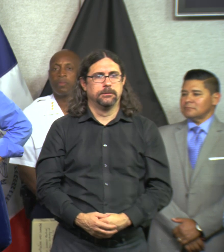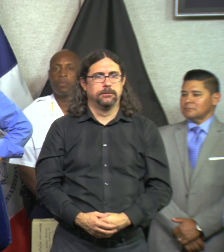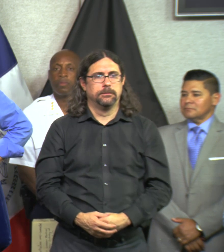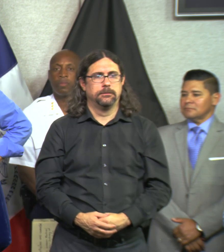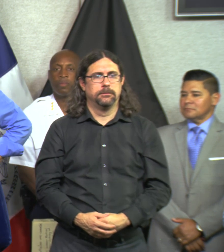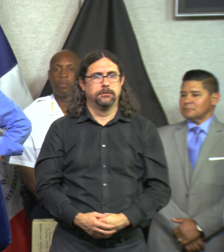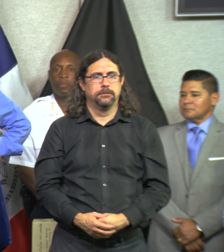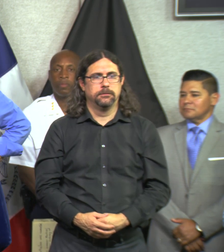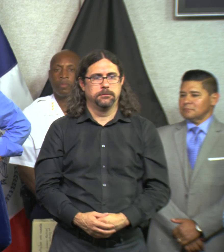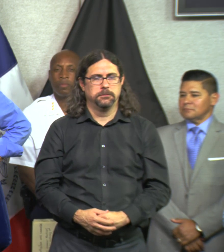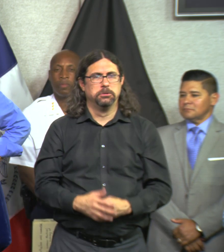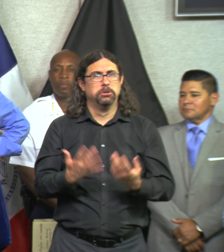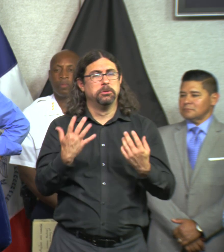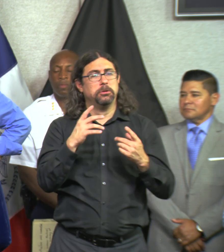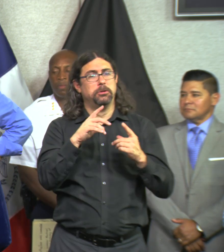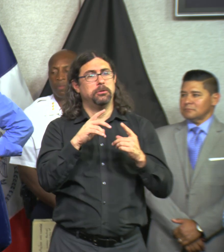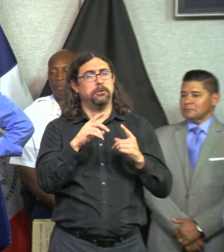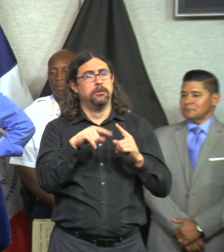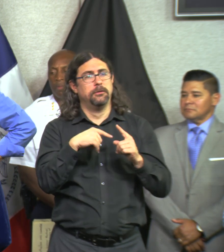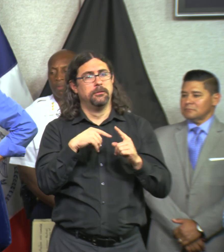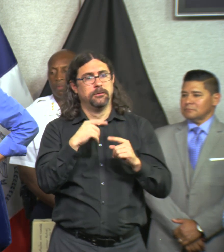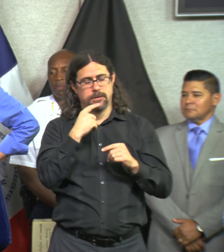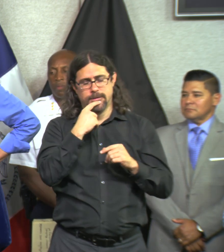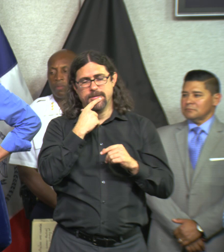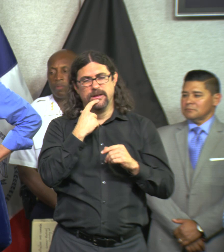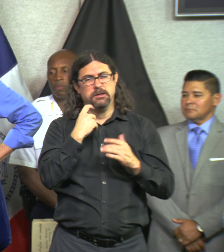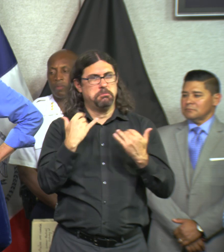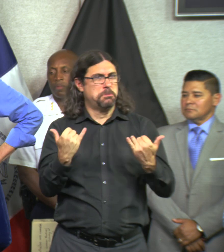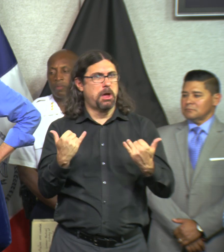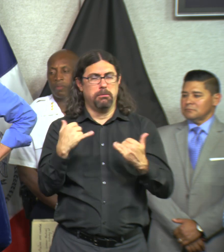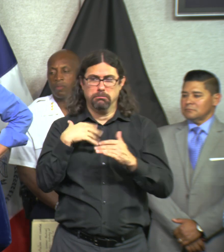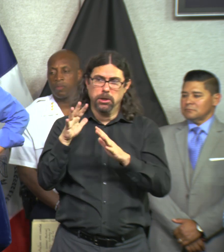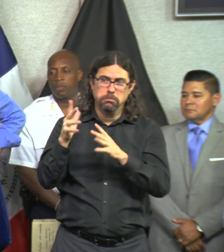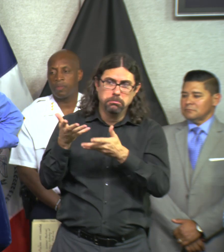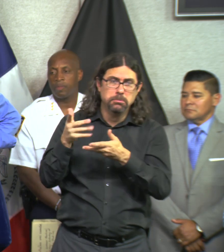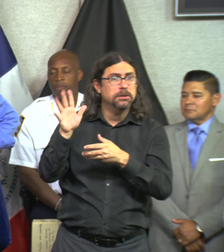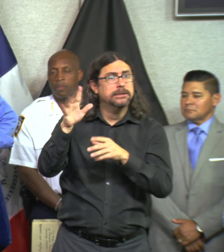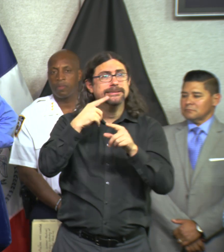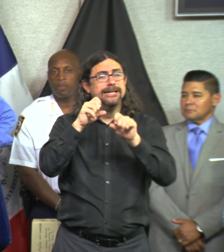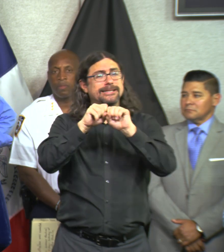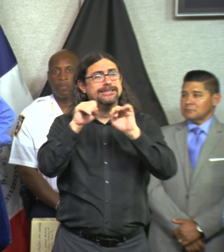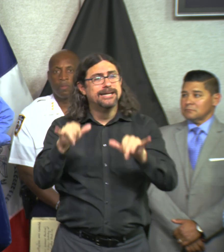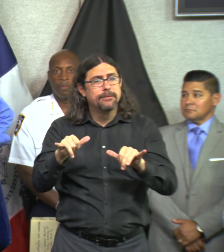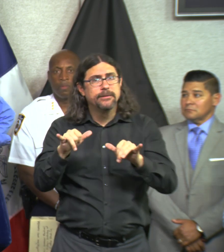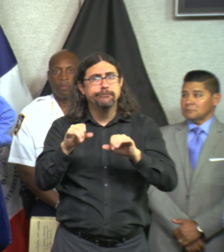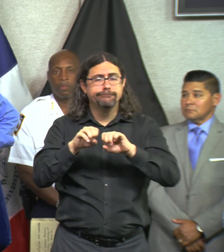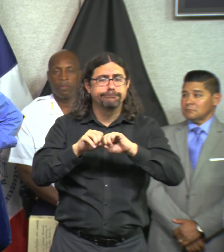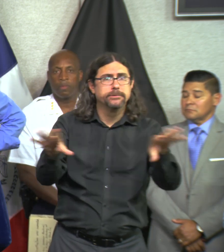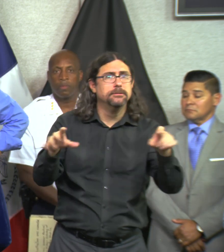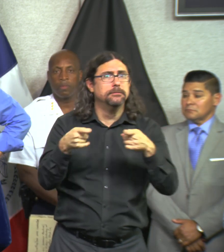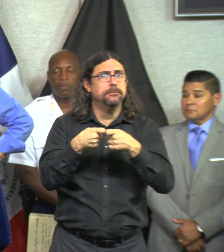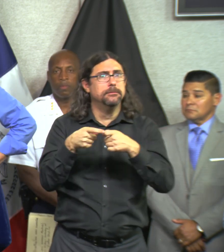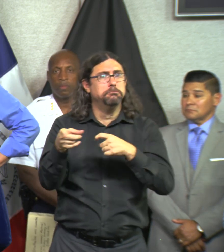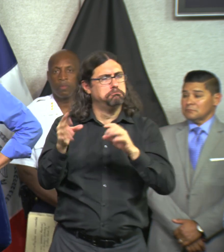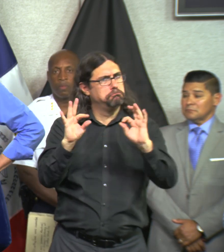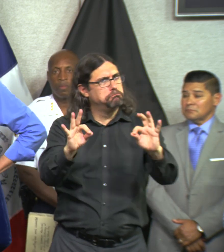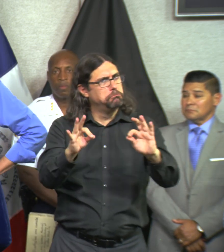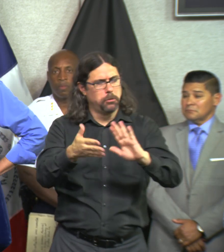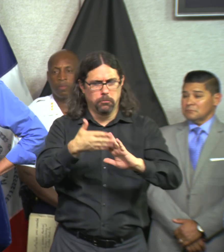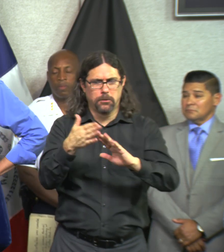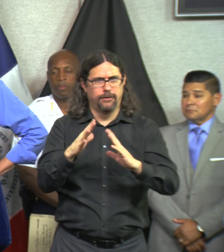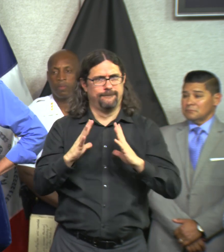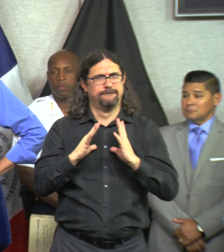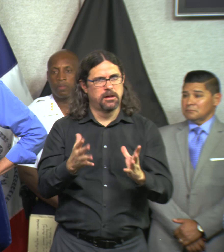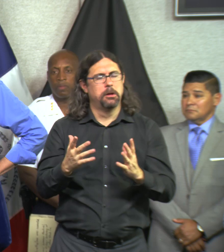and we'll keep asking those questions. We'll keep looking for any vulnerabilities or challenges that they're citing or anything they need. Further, they have their own version of an